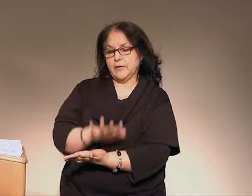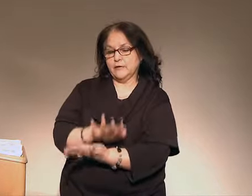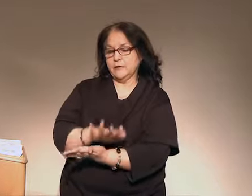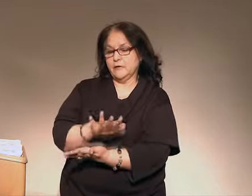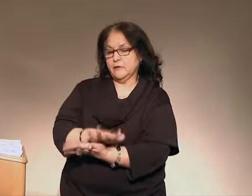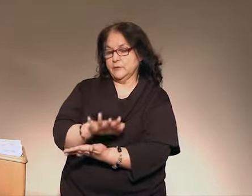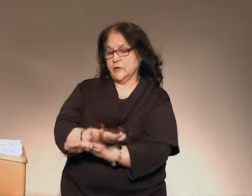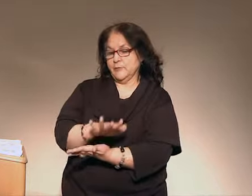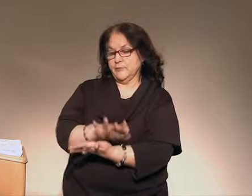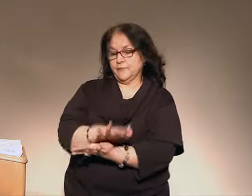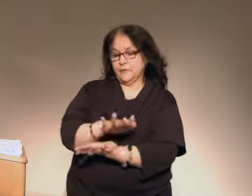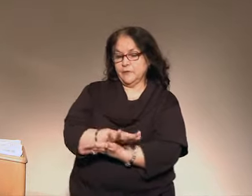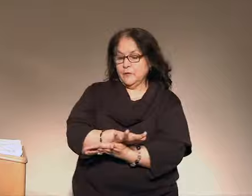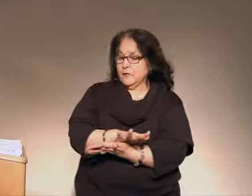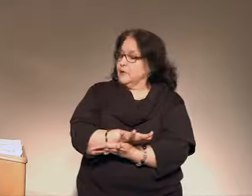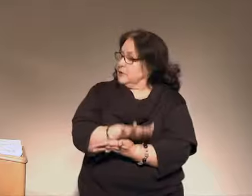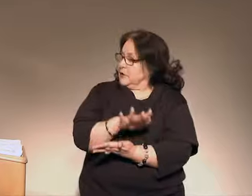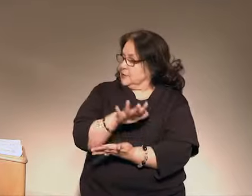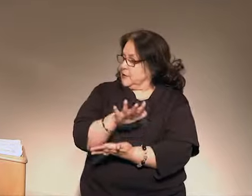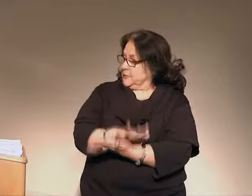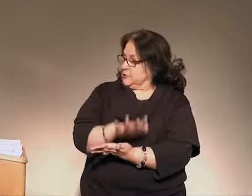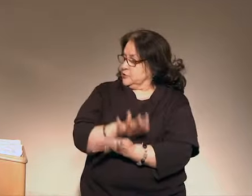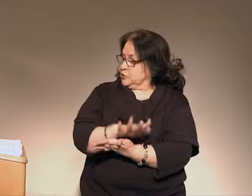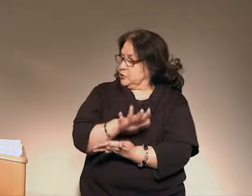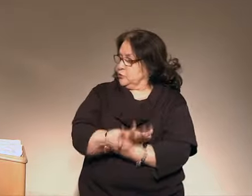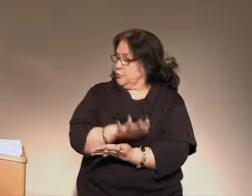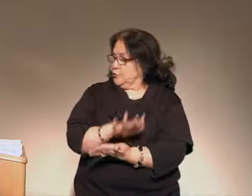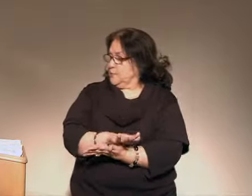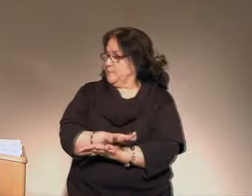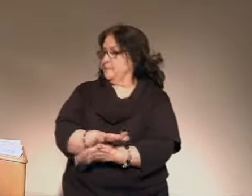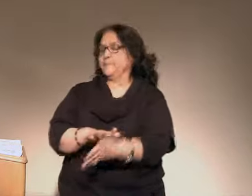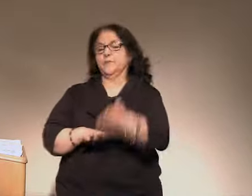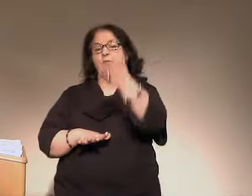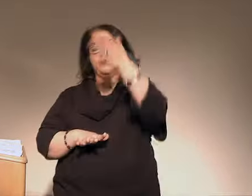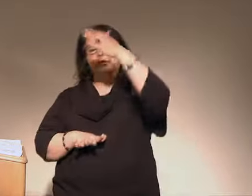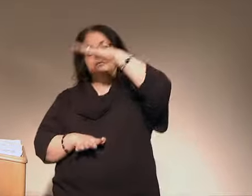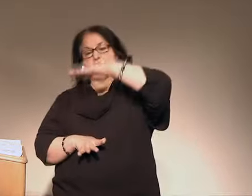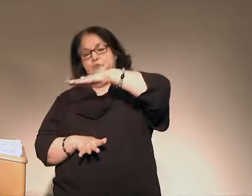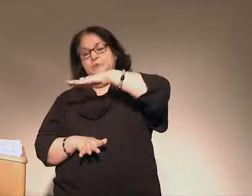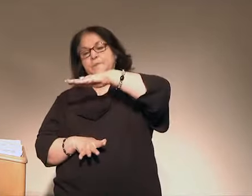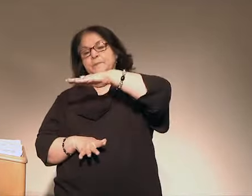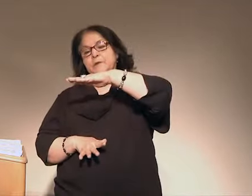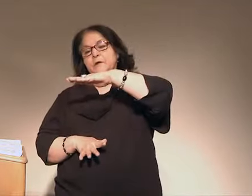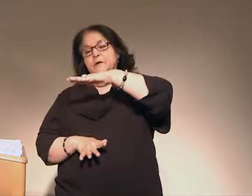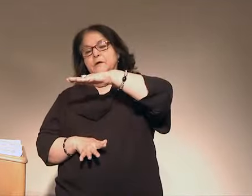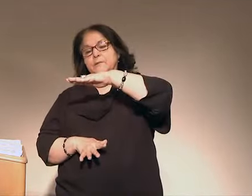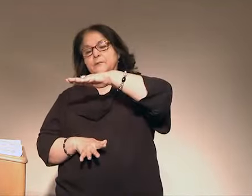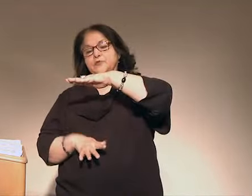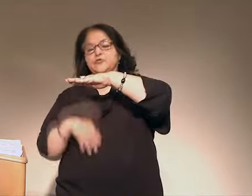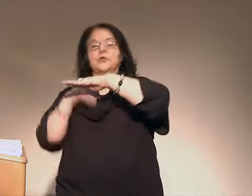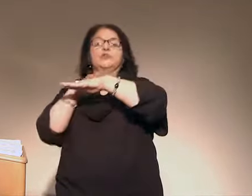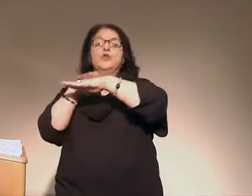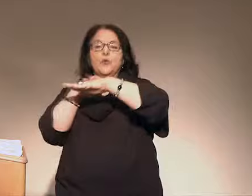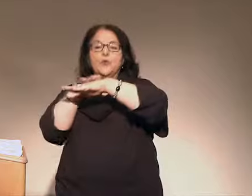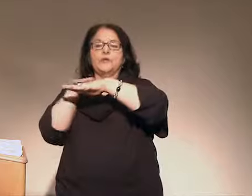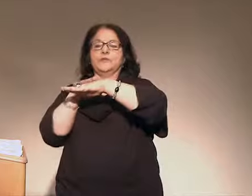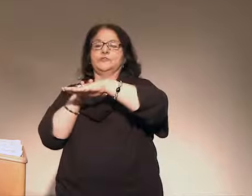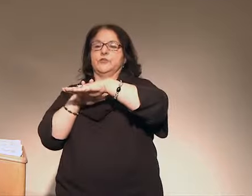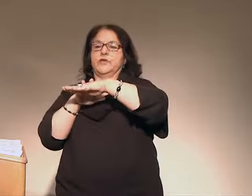hand on top of the non-dominant. So this is school. The one right next to it, you're starting at the lower level of